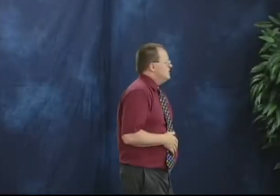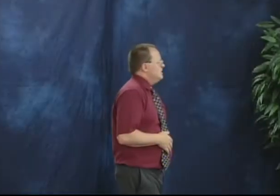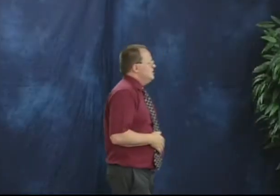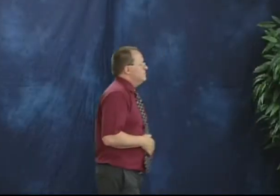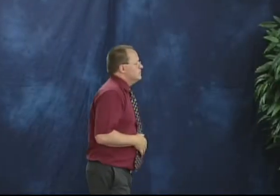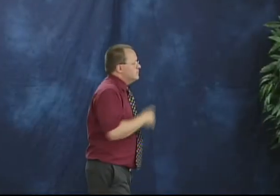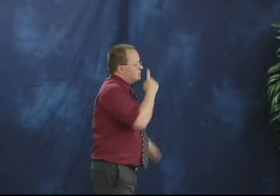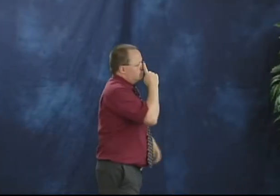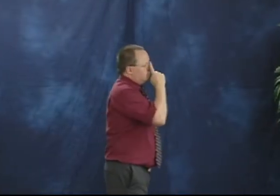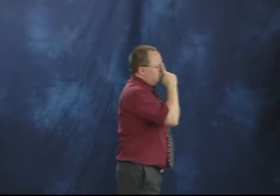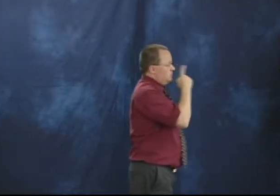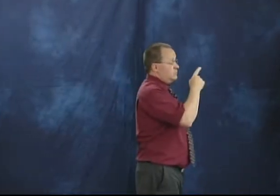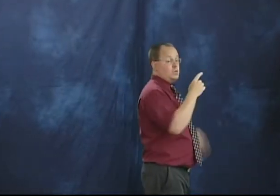Not her.